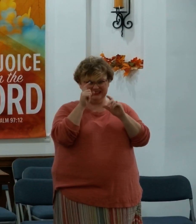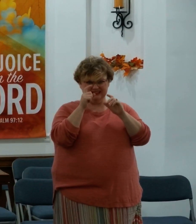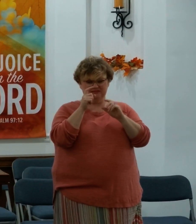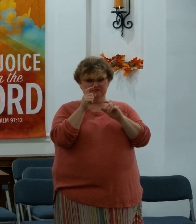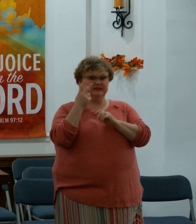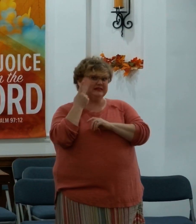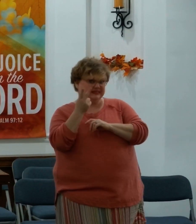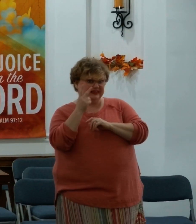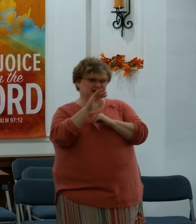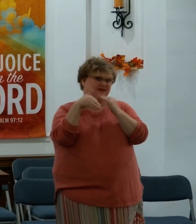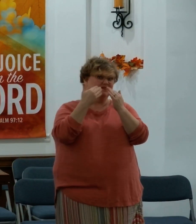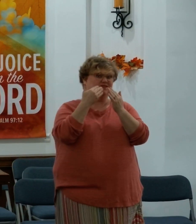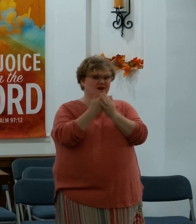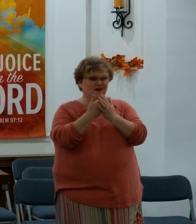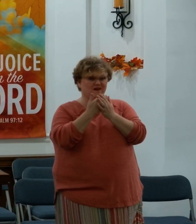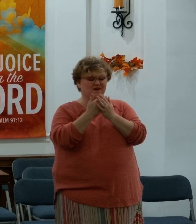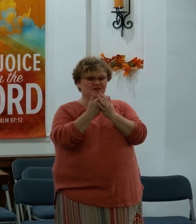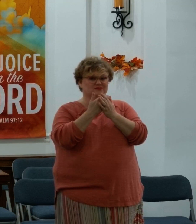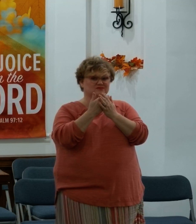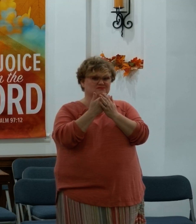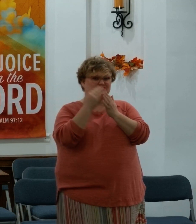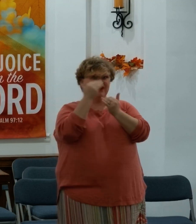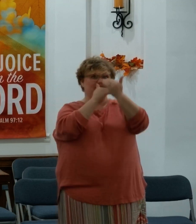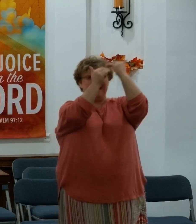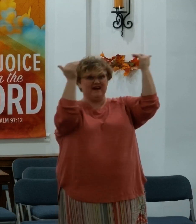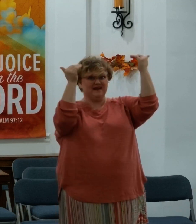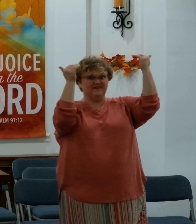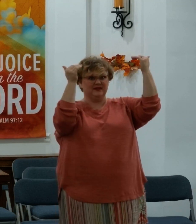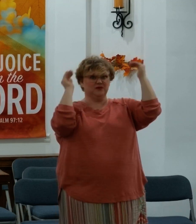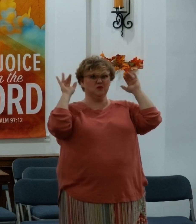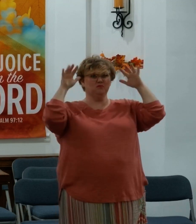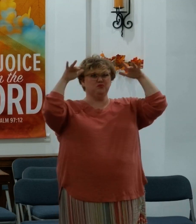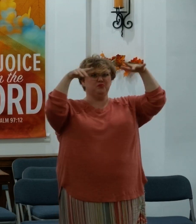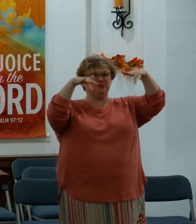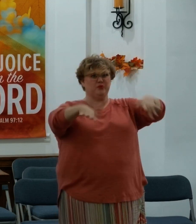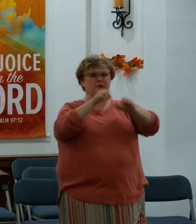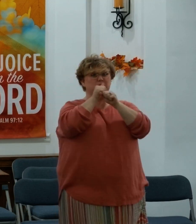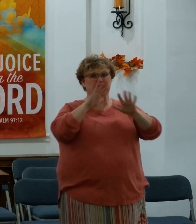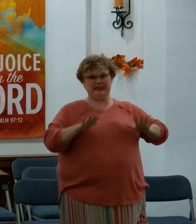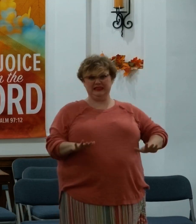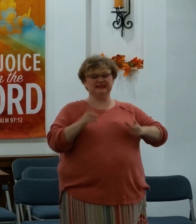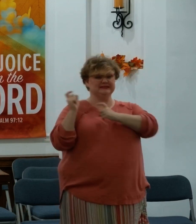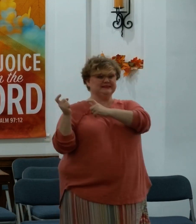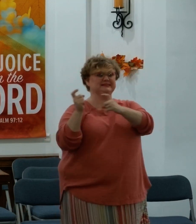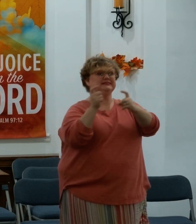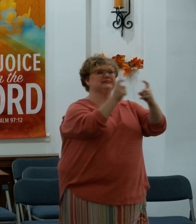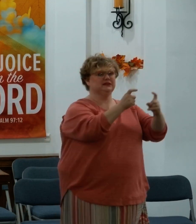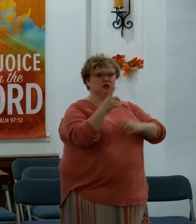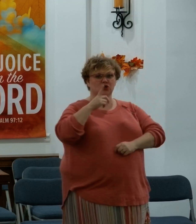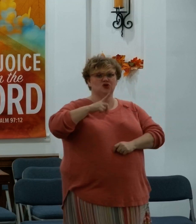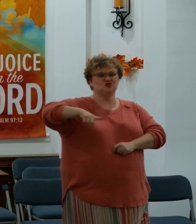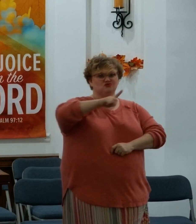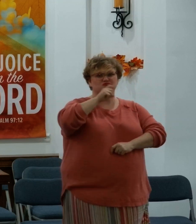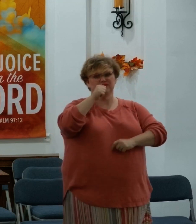see if I will not throw open the floodgates of heaven and pour out so much blessing that you will not have